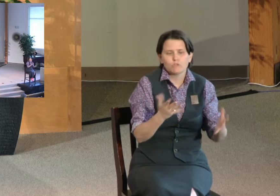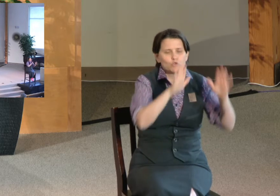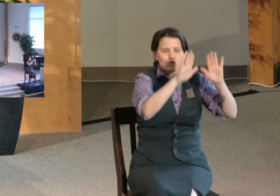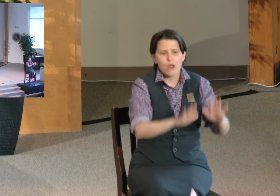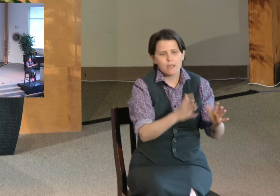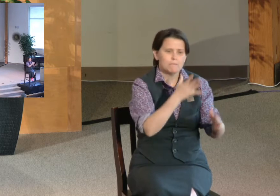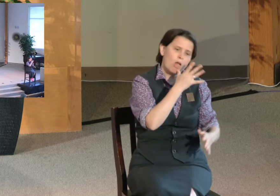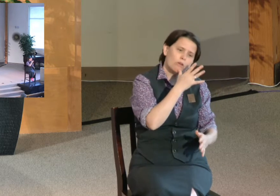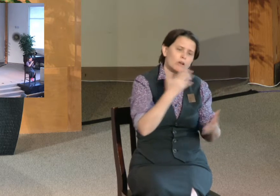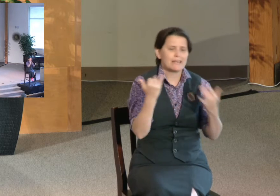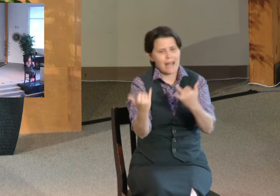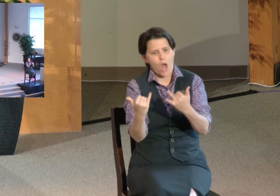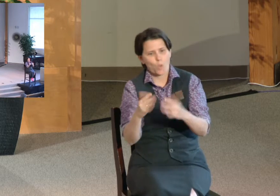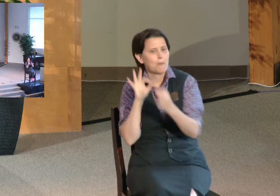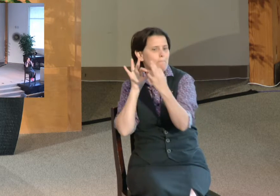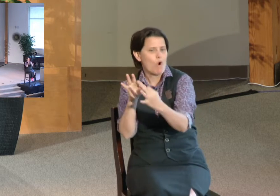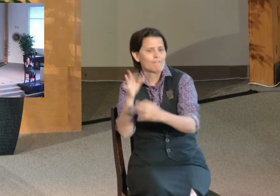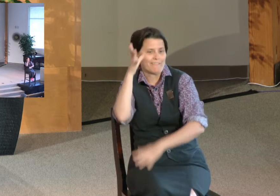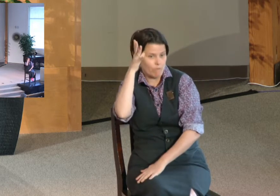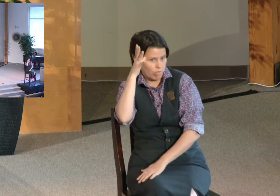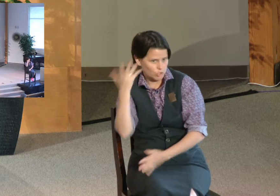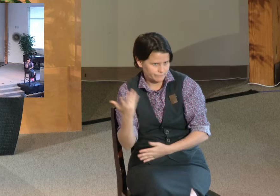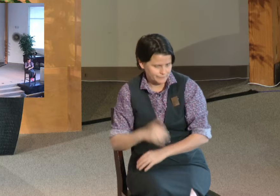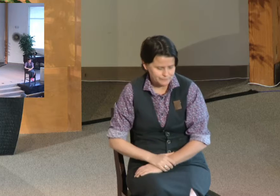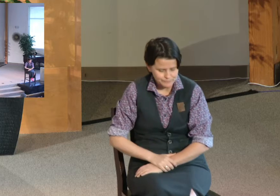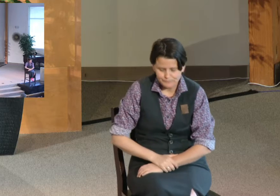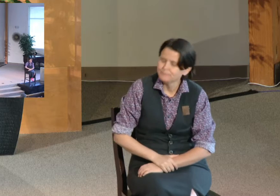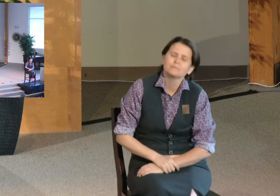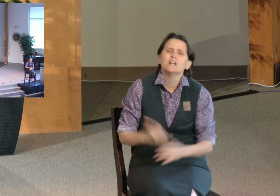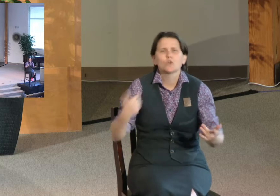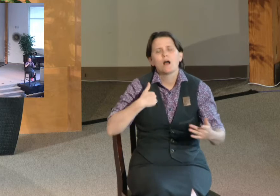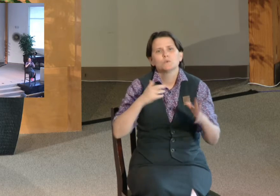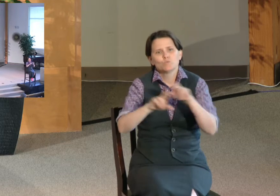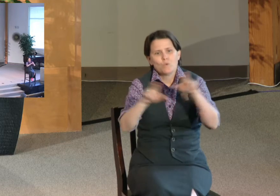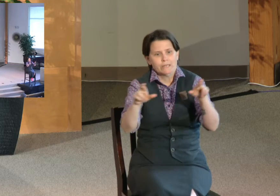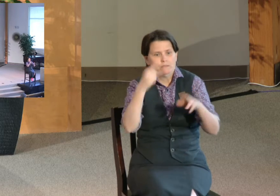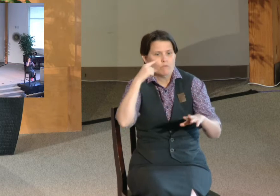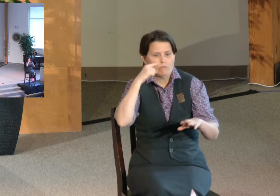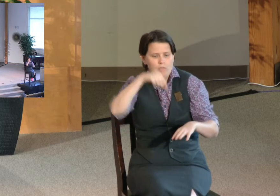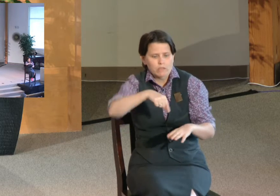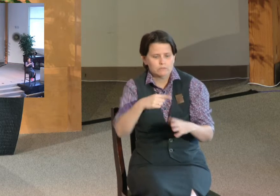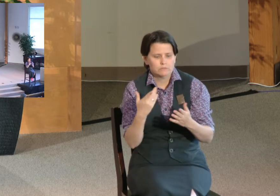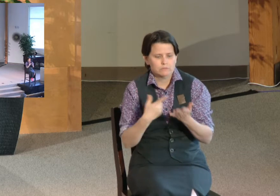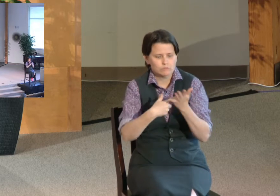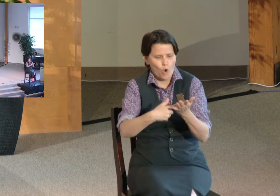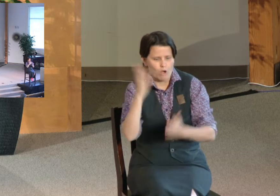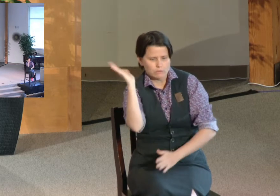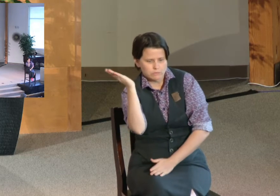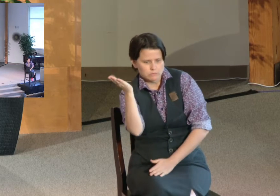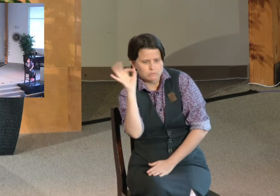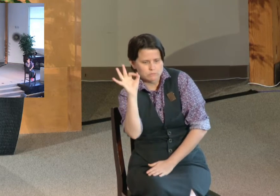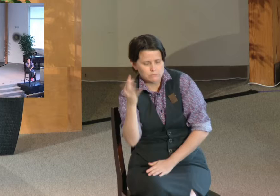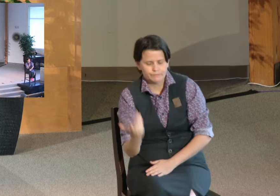preparing for this talk, I thought, let's look at this a little differently. And there's this wonderful book that I have